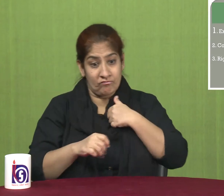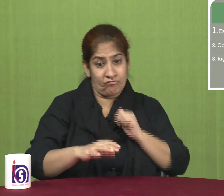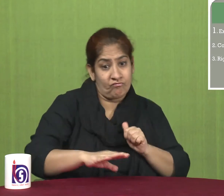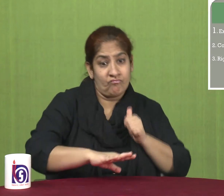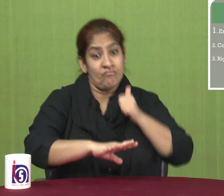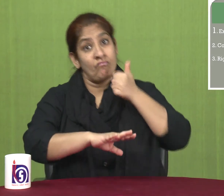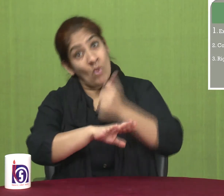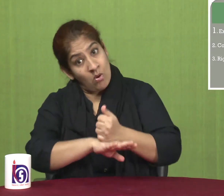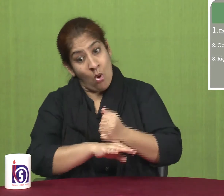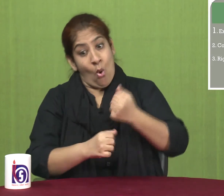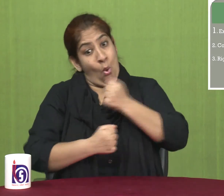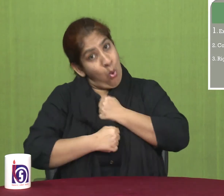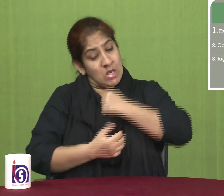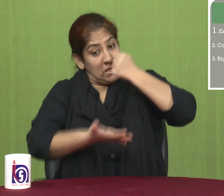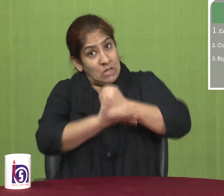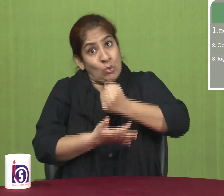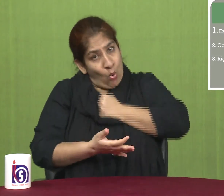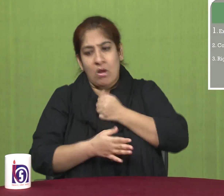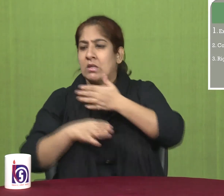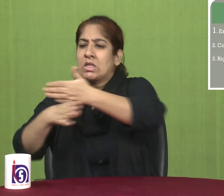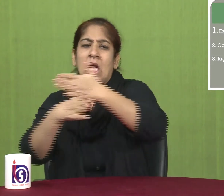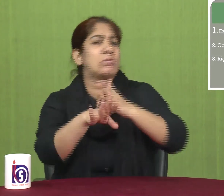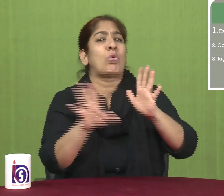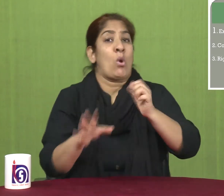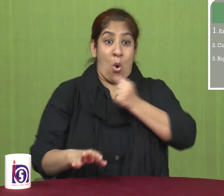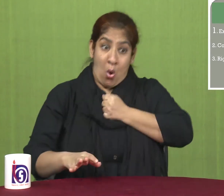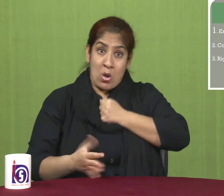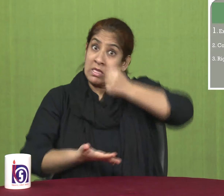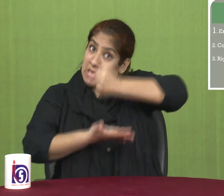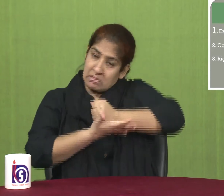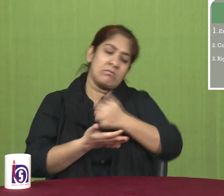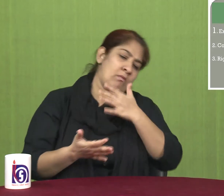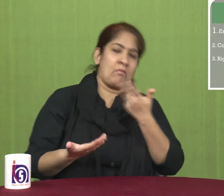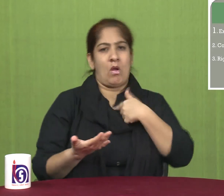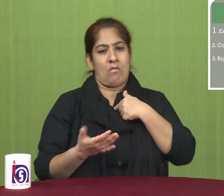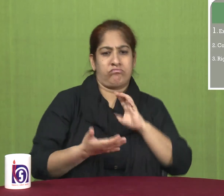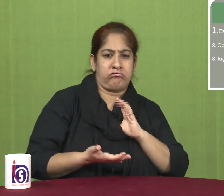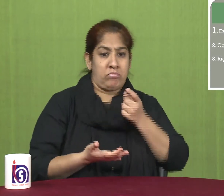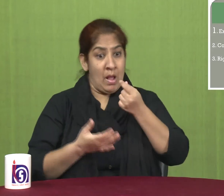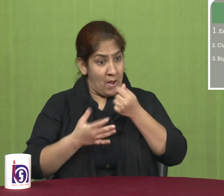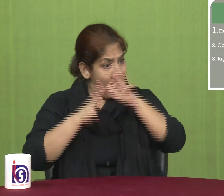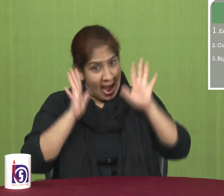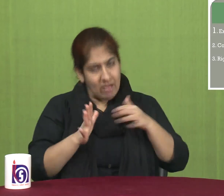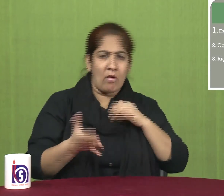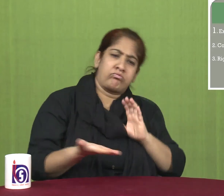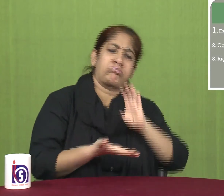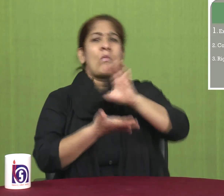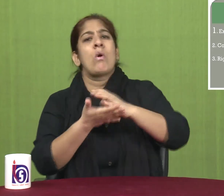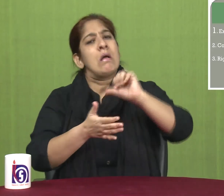or NGO, anything, you are investing some amount of money and you also thought of taking loan,